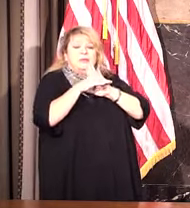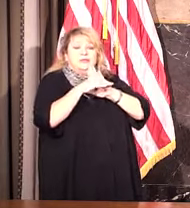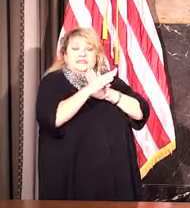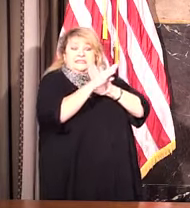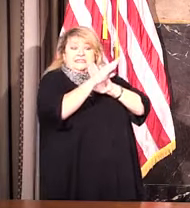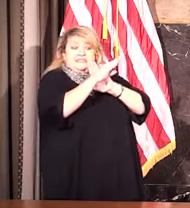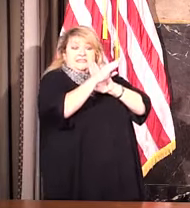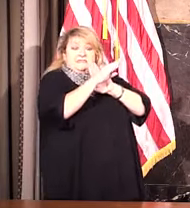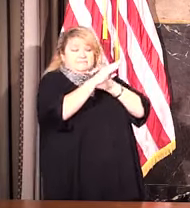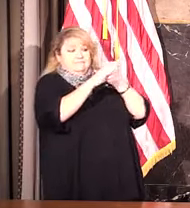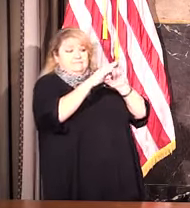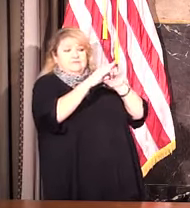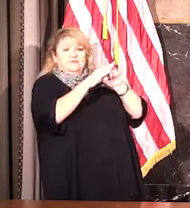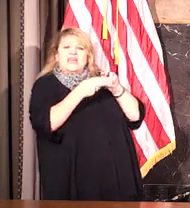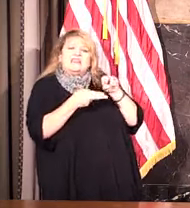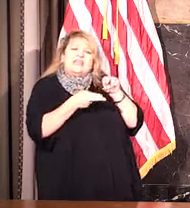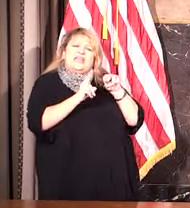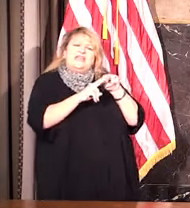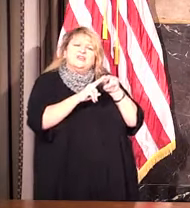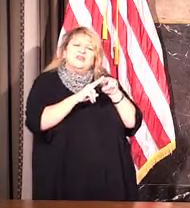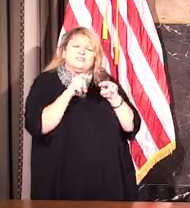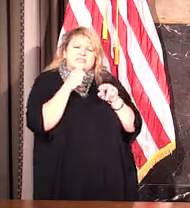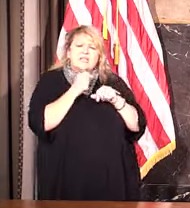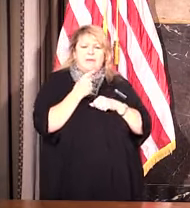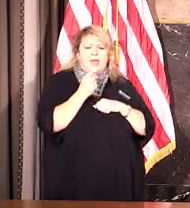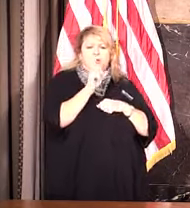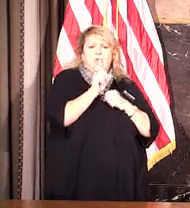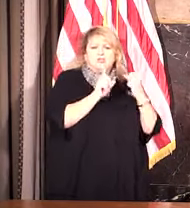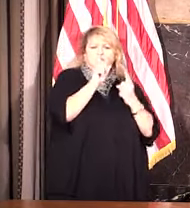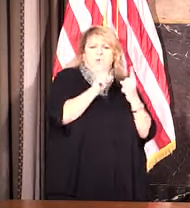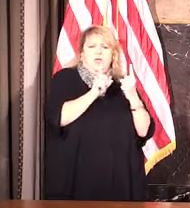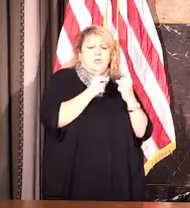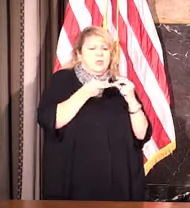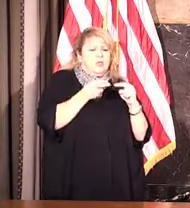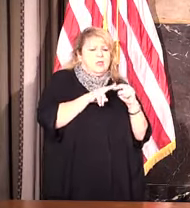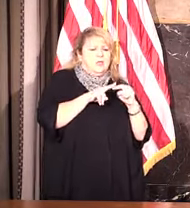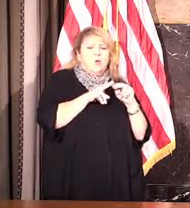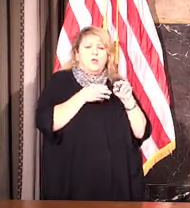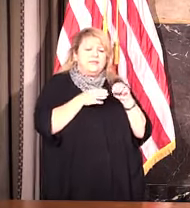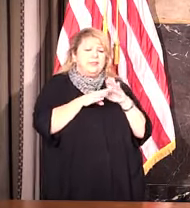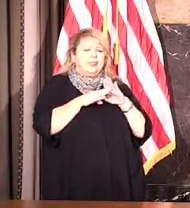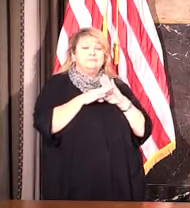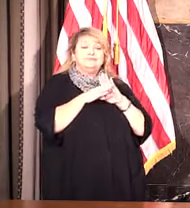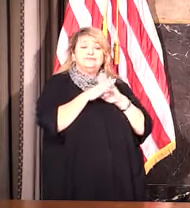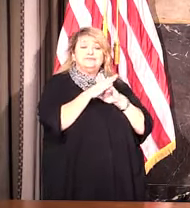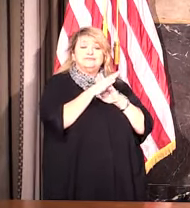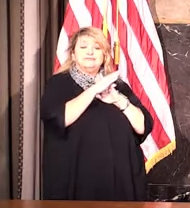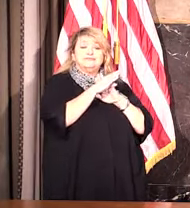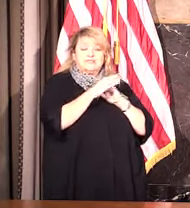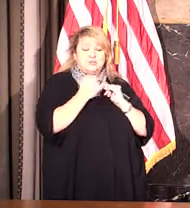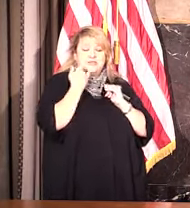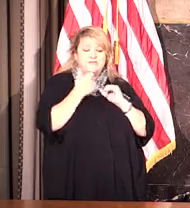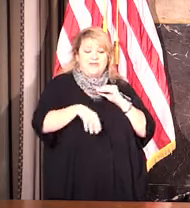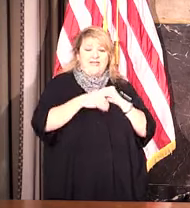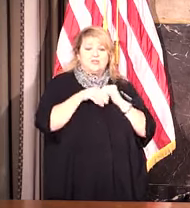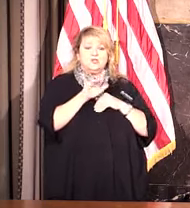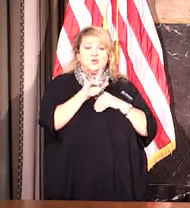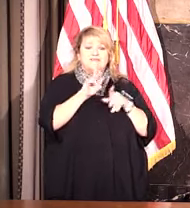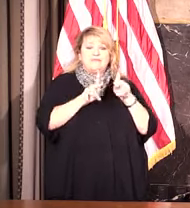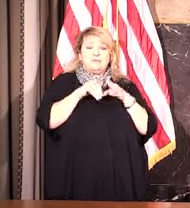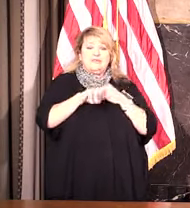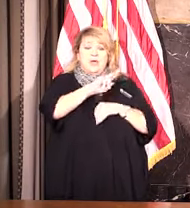increases are exponential in a surge. They're not uniform. So if you add 25 people to the hospitals today,